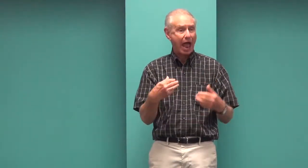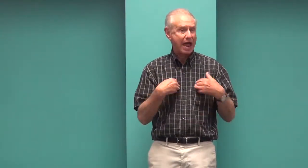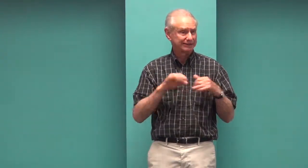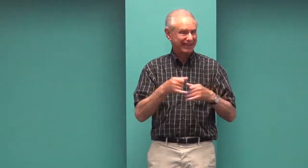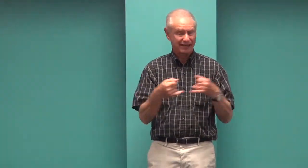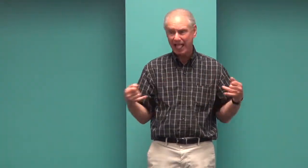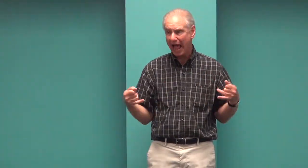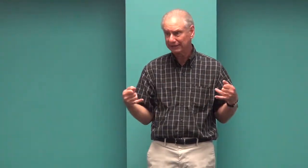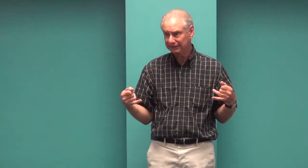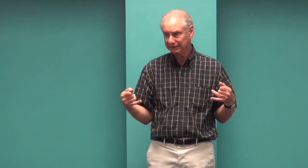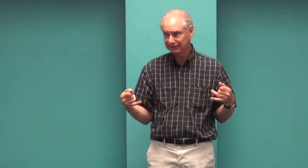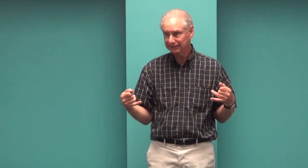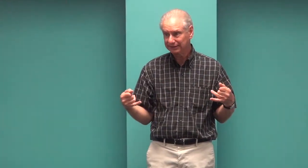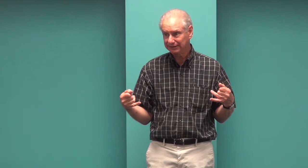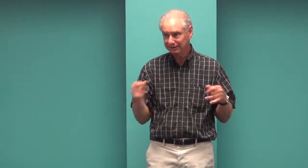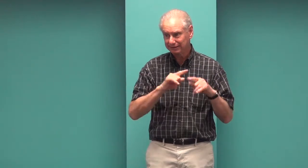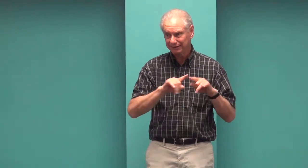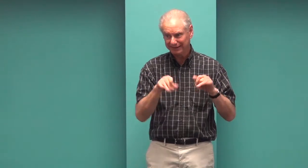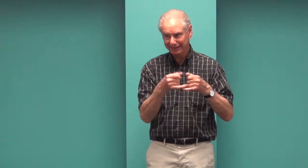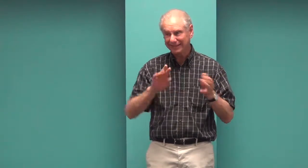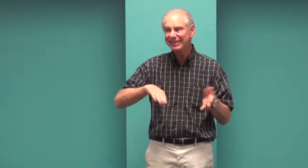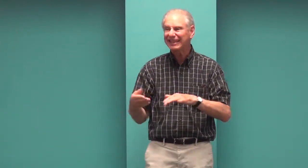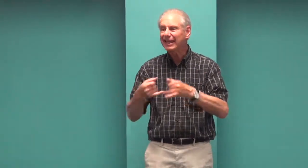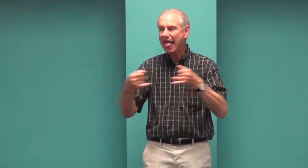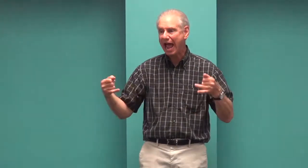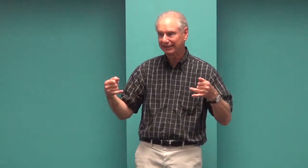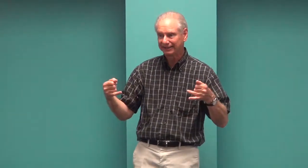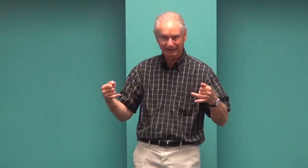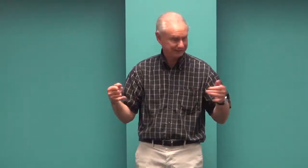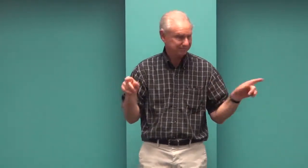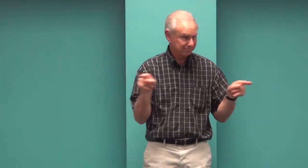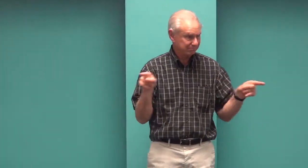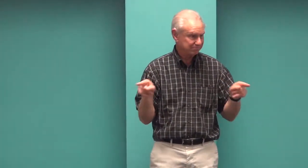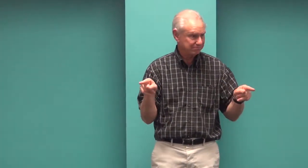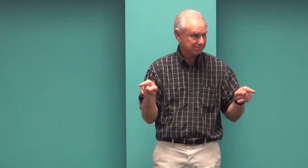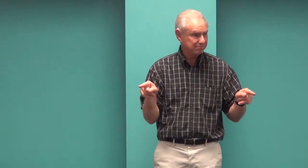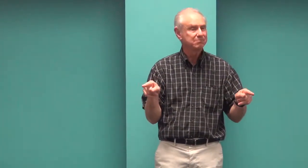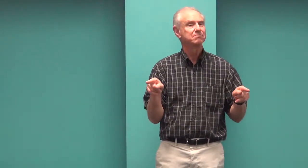between those two things is that the deadlines.